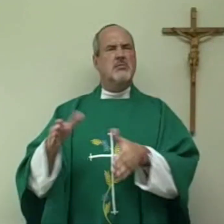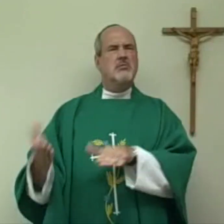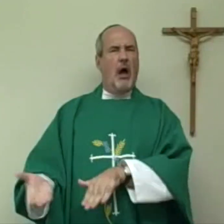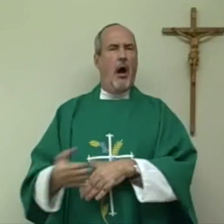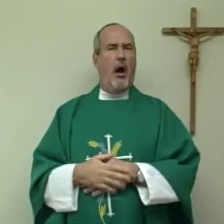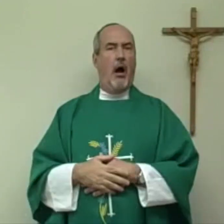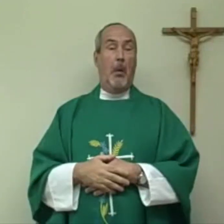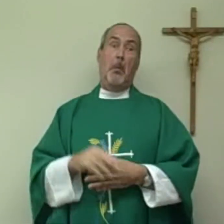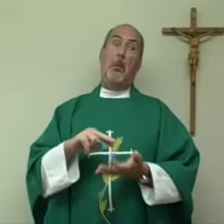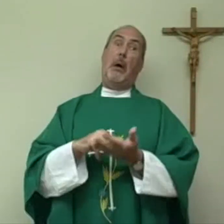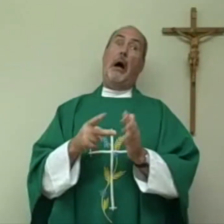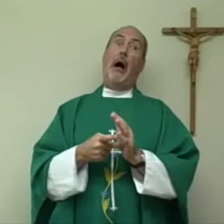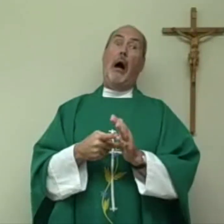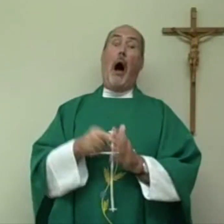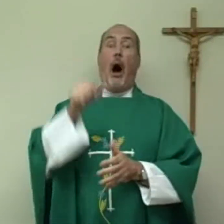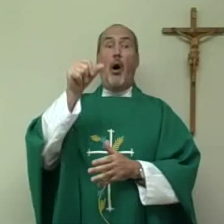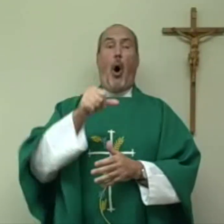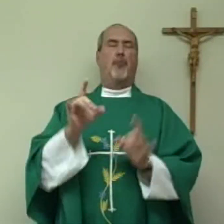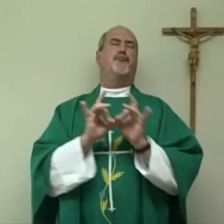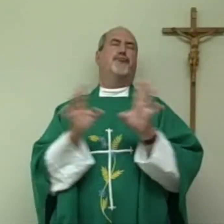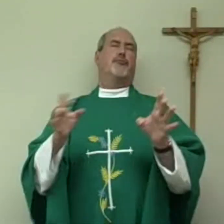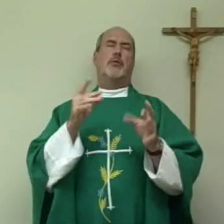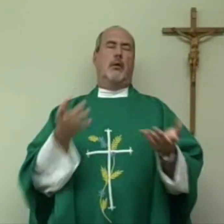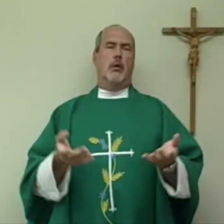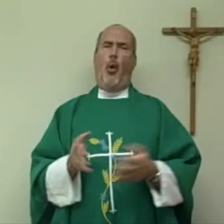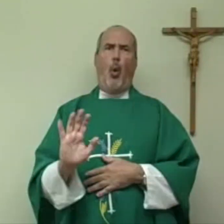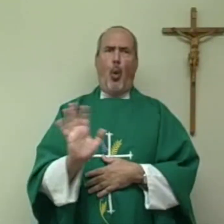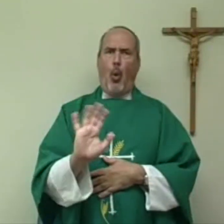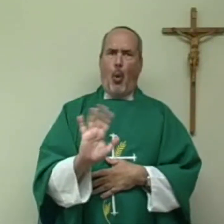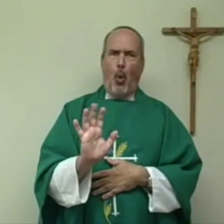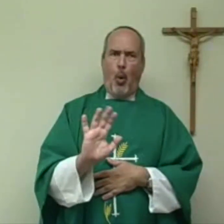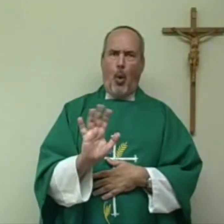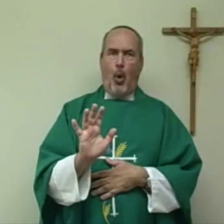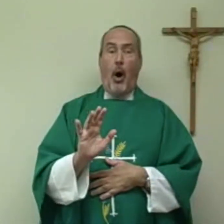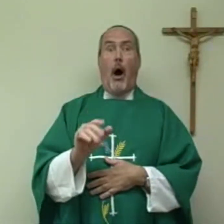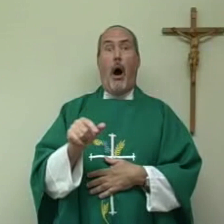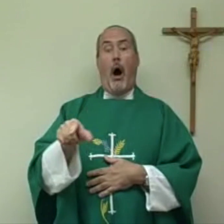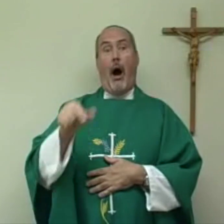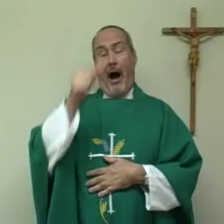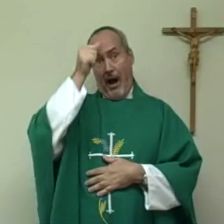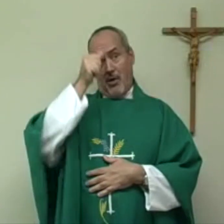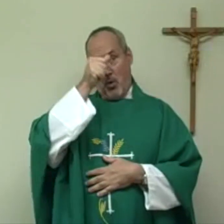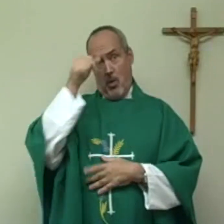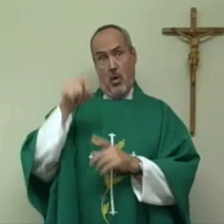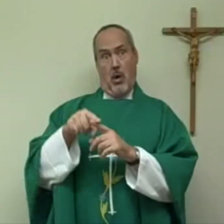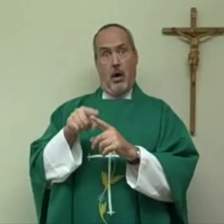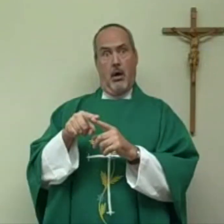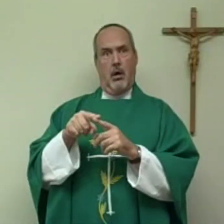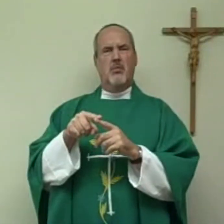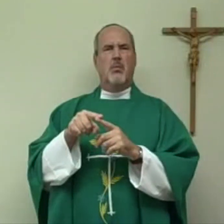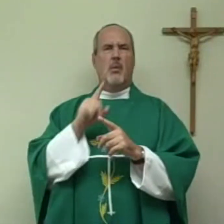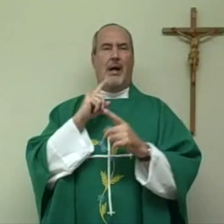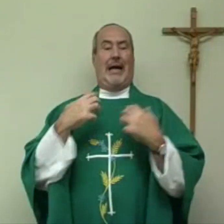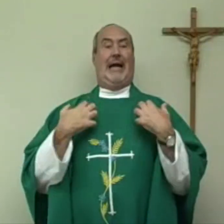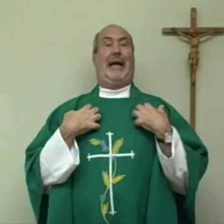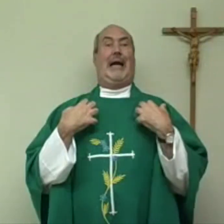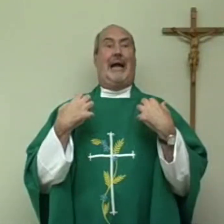There are also people that I've anointed who have passed away. That doesn't mean that the sacrament was bad or useless.